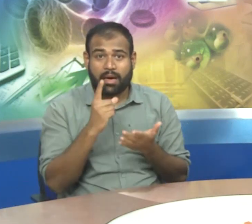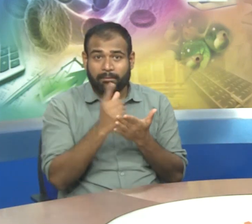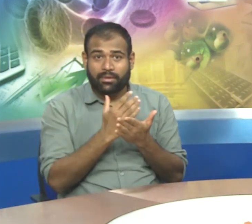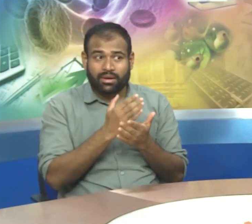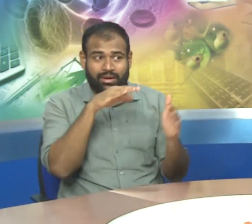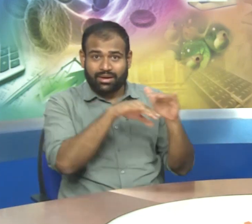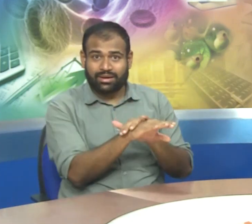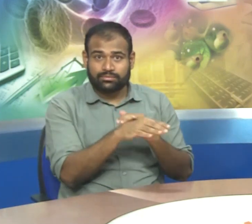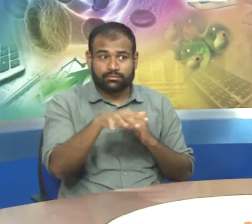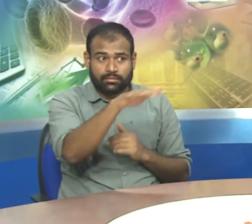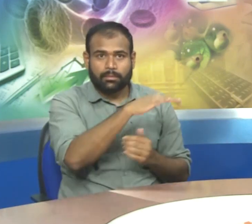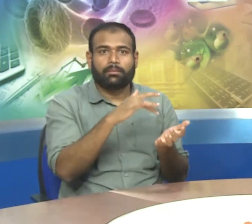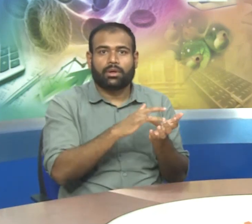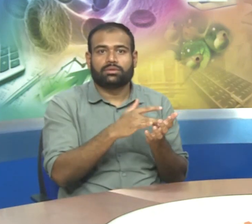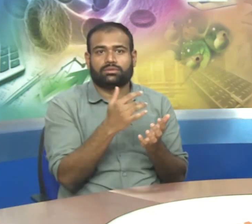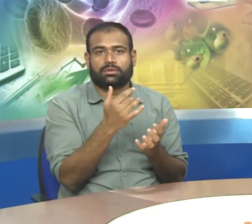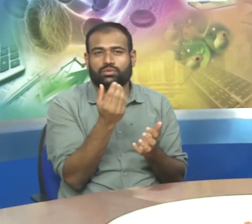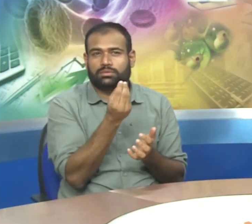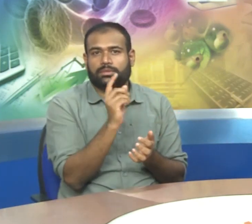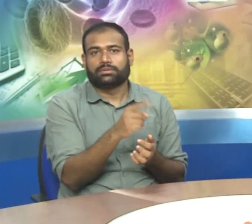Now these are the translation service.